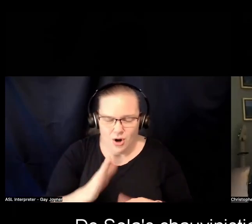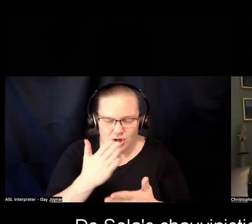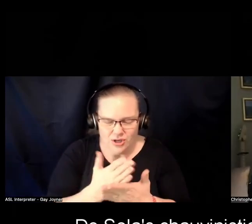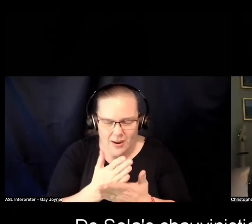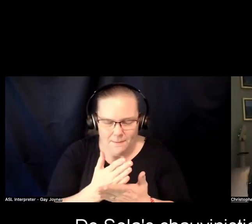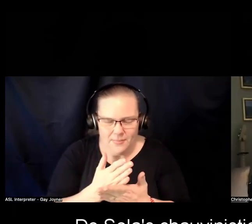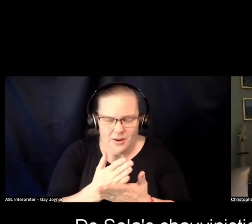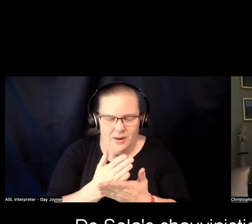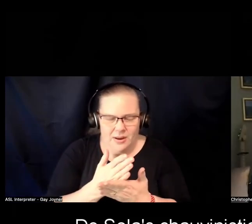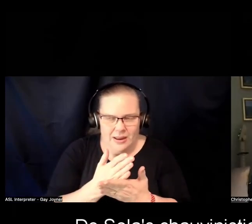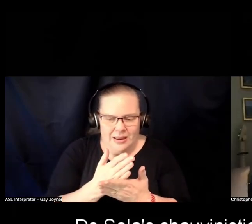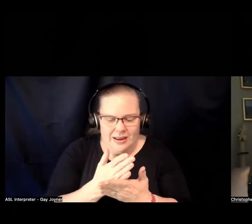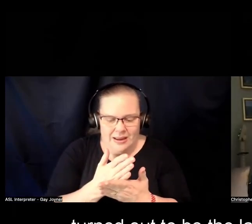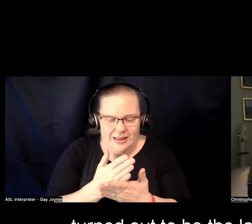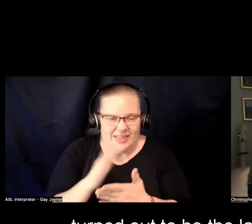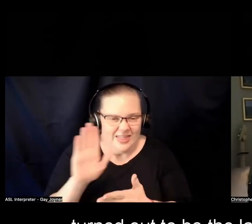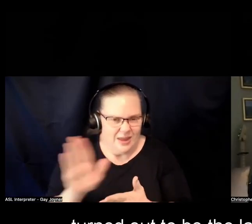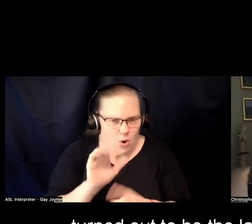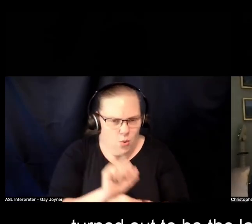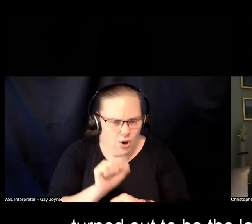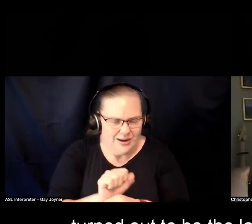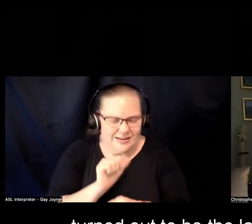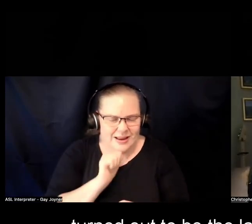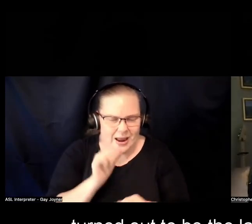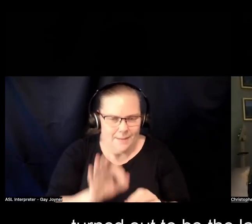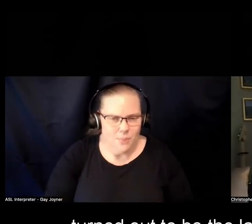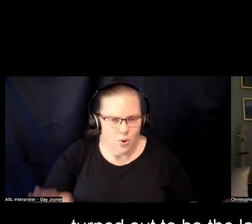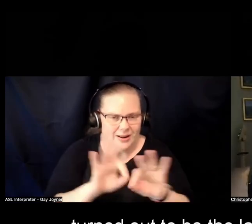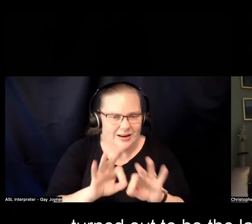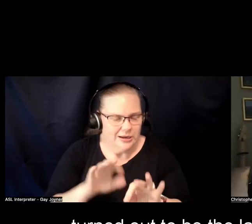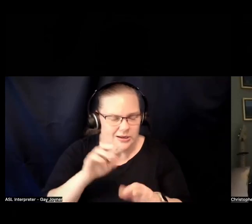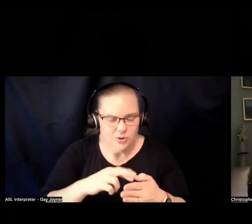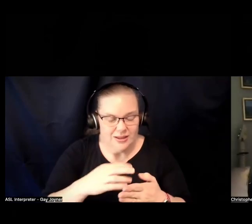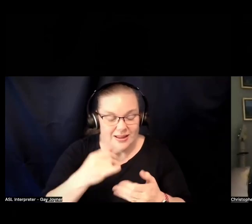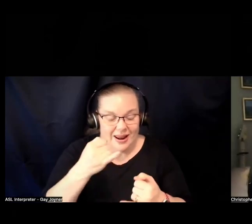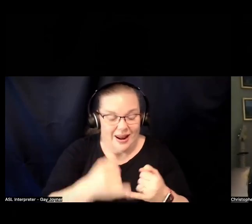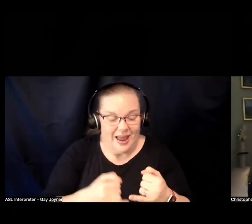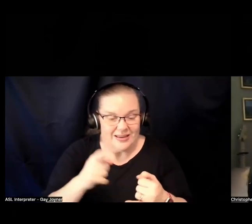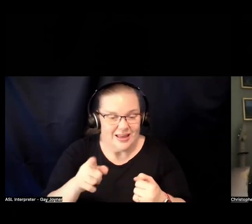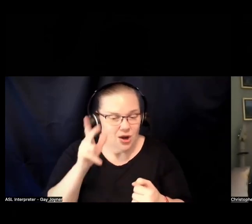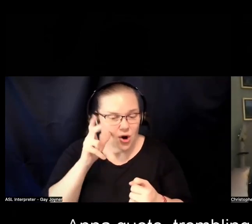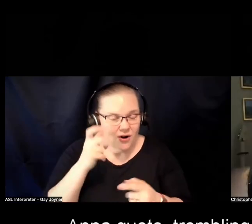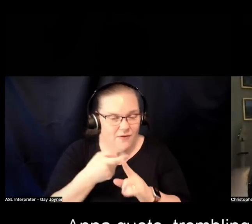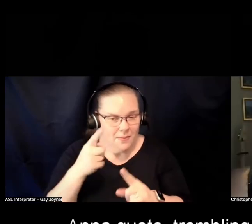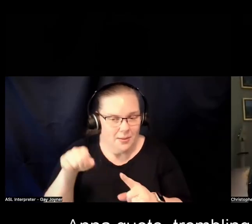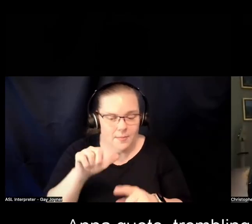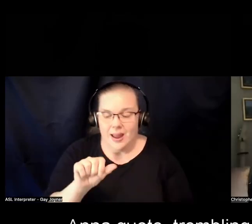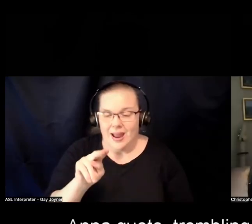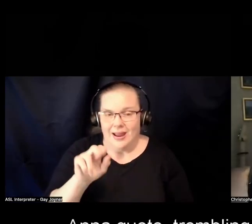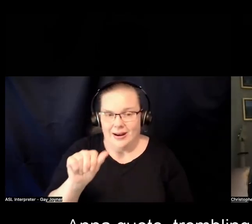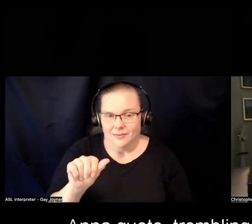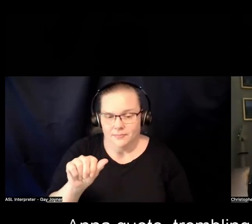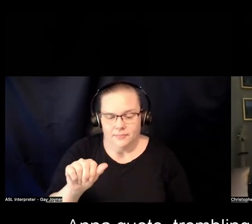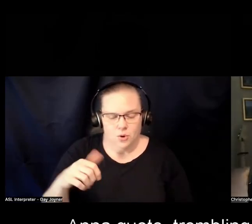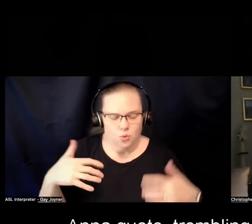was women's work was unimportant turned out to be the last the committee heard from him. Anna, quote,